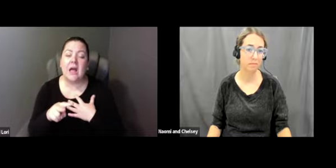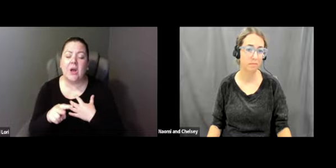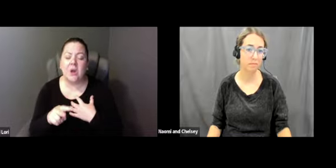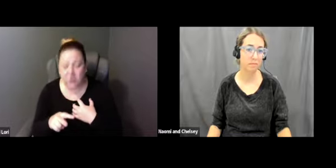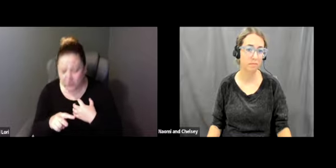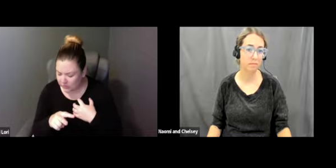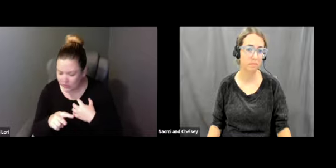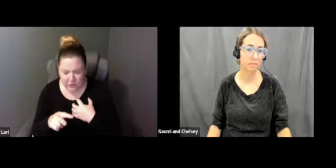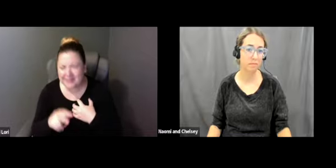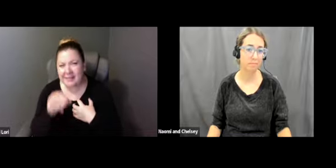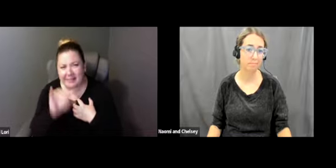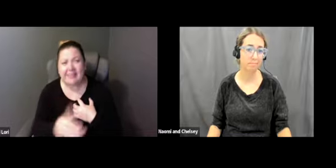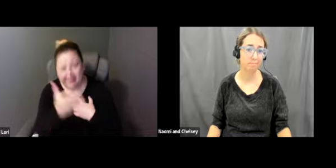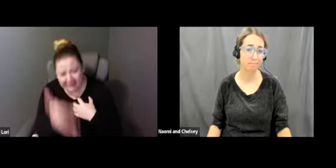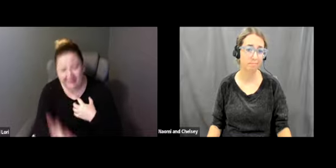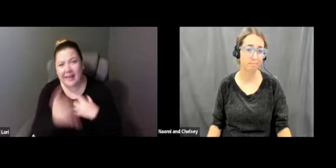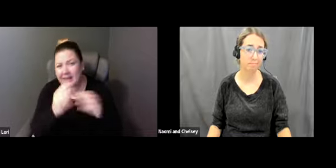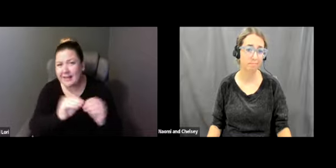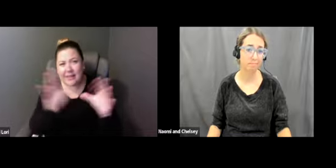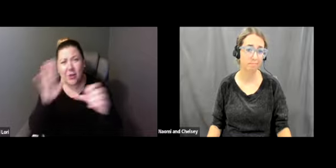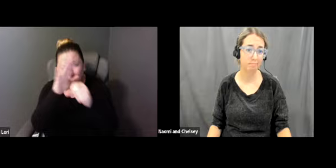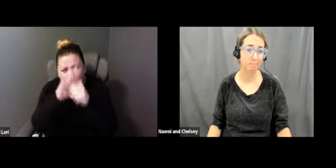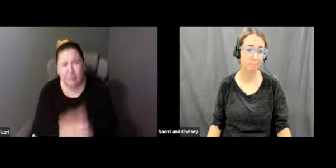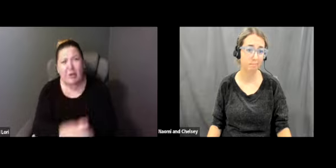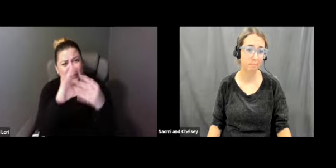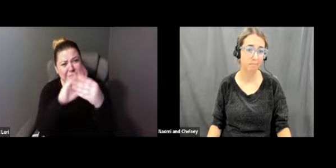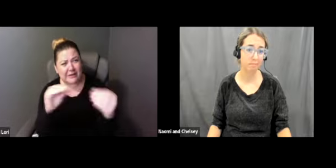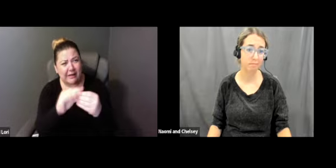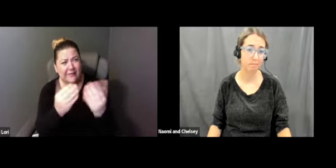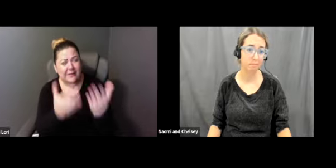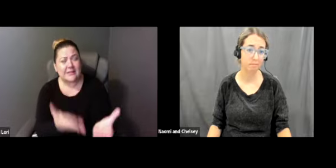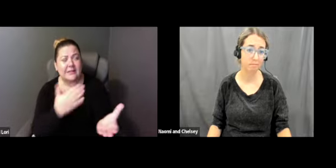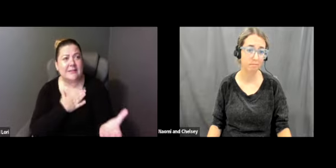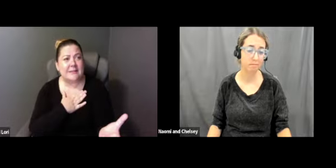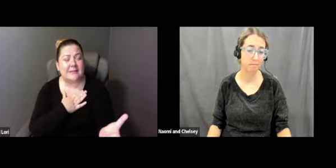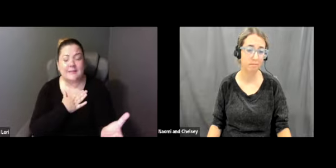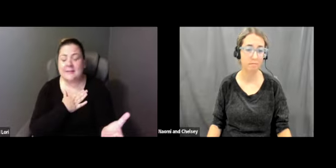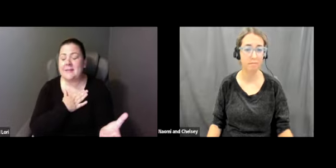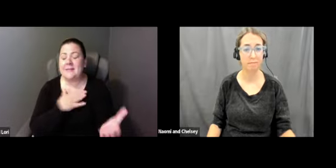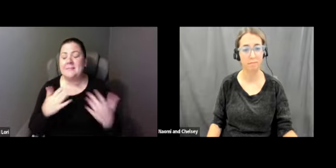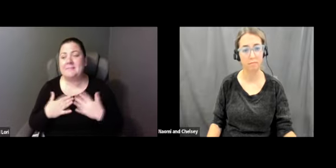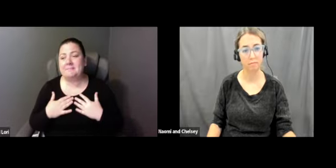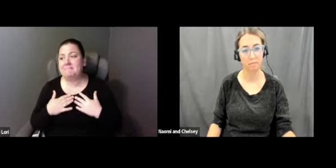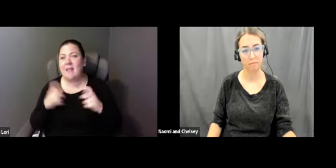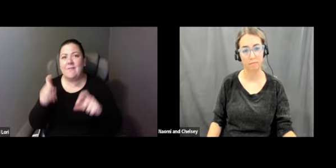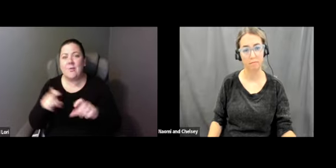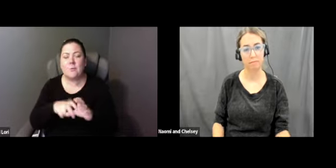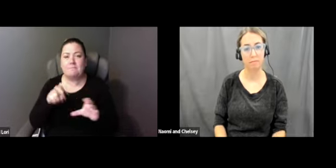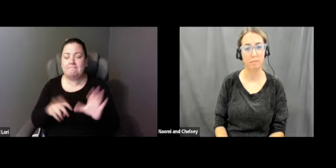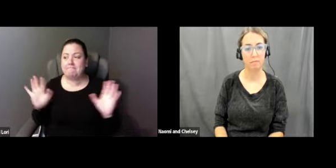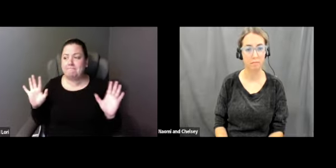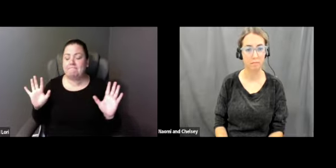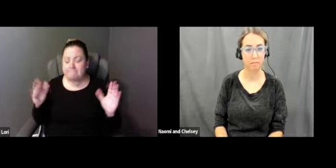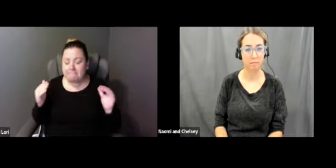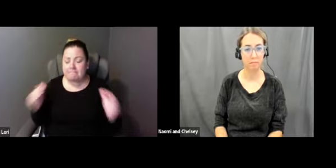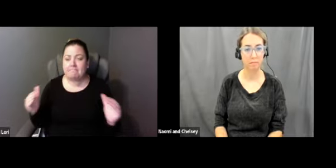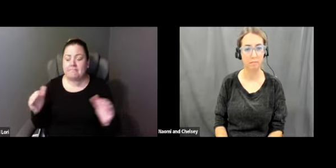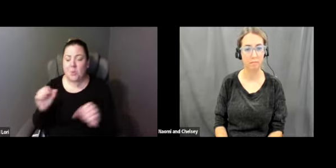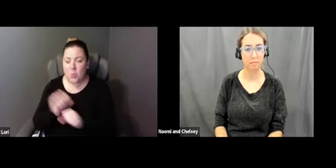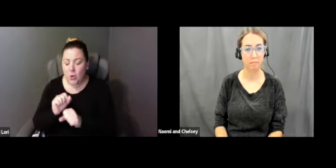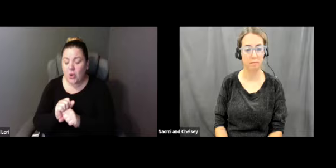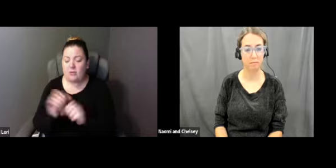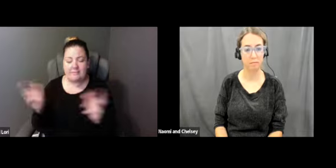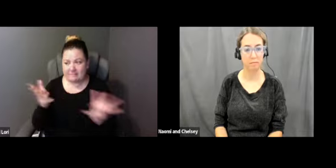talking, and it's so hard in those moments to know, like, where's the line? I'm not part of this conversation, and like, I went in my car and